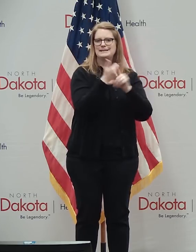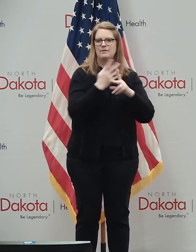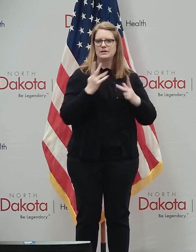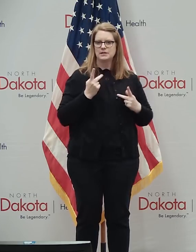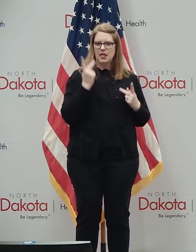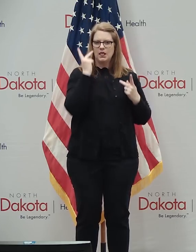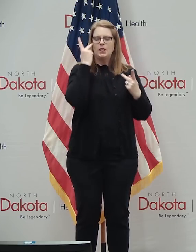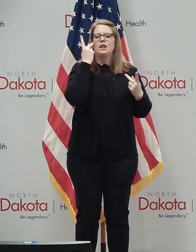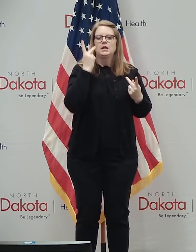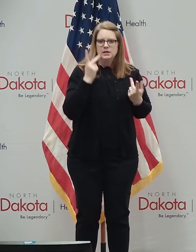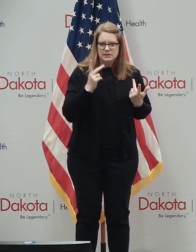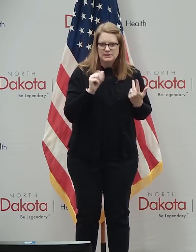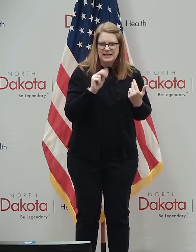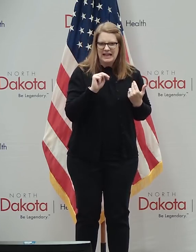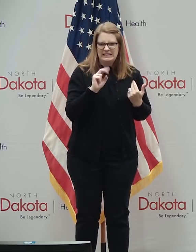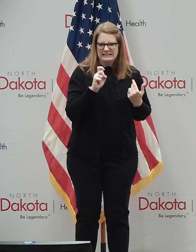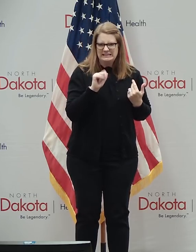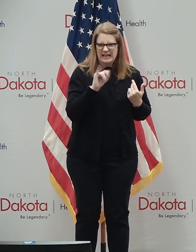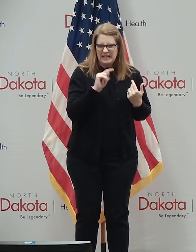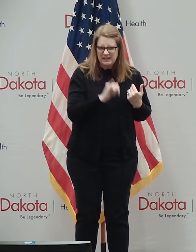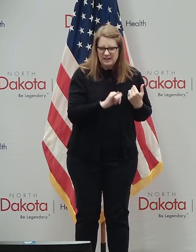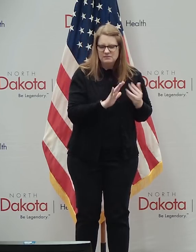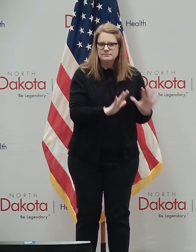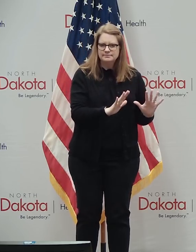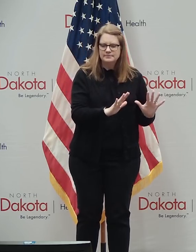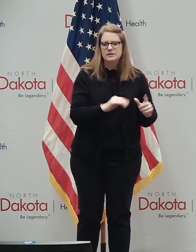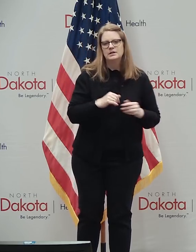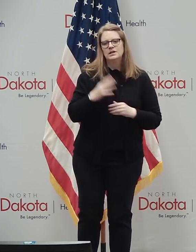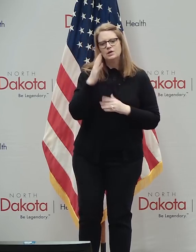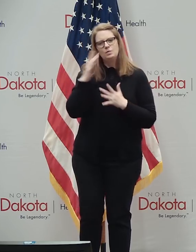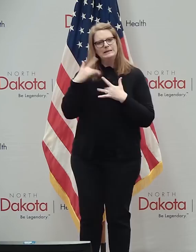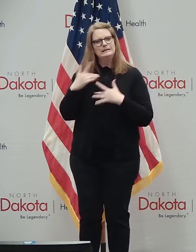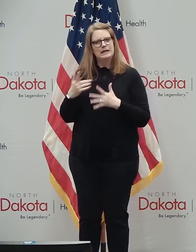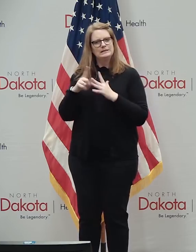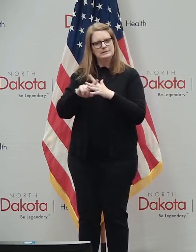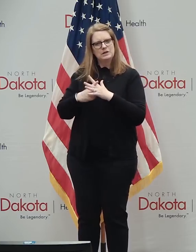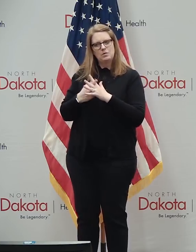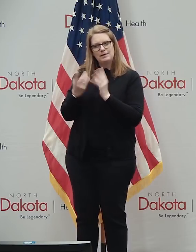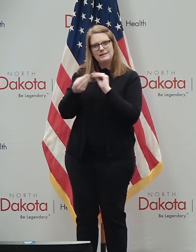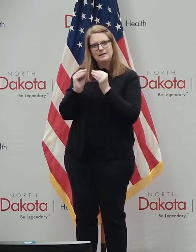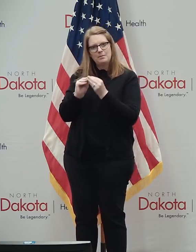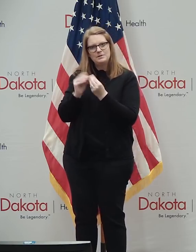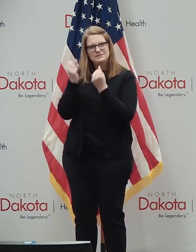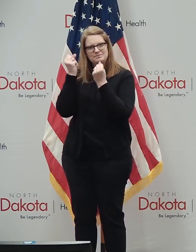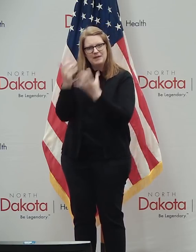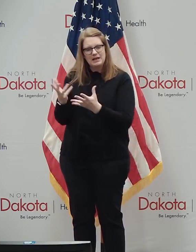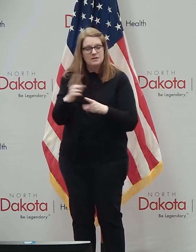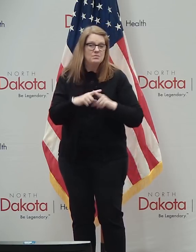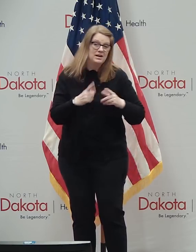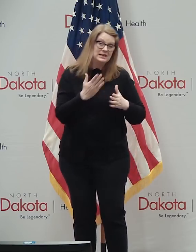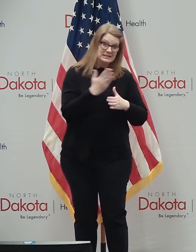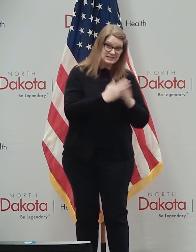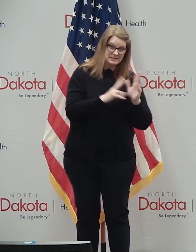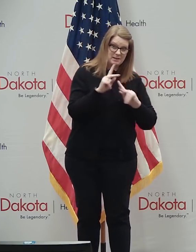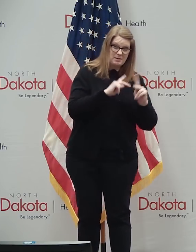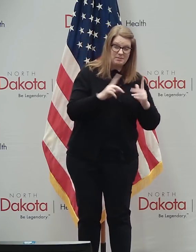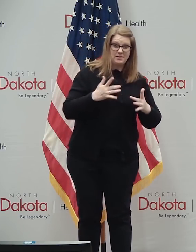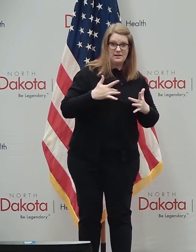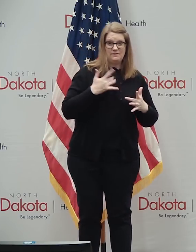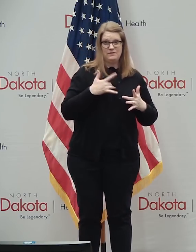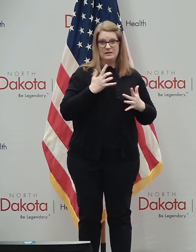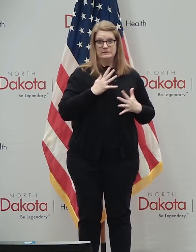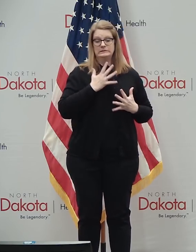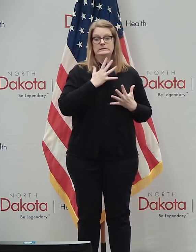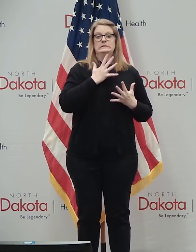acknowledge, because we always lead with a lot of numbers, but we know that there are a lot of people that are out there that have a lot of anxiety around this, and whether they've got